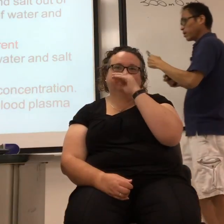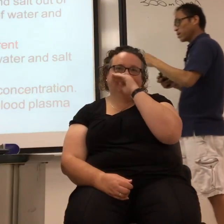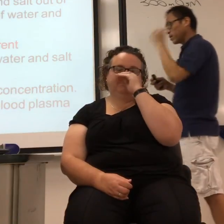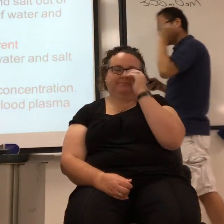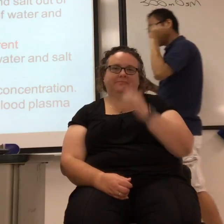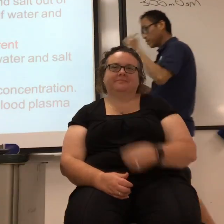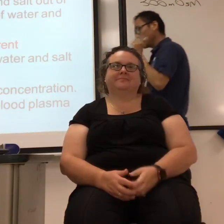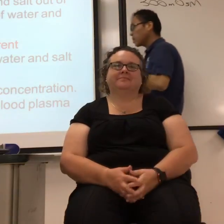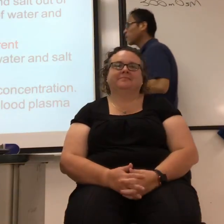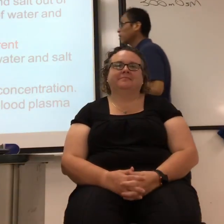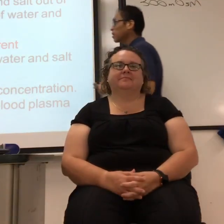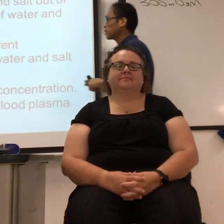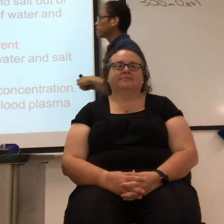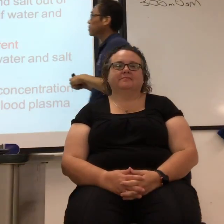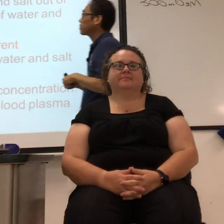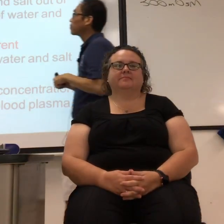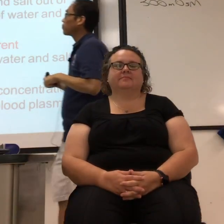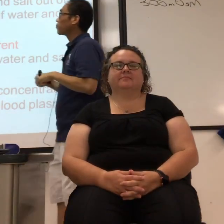Milliosmolarity.